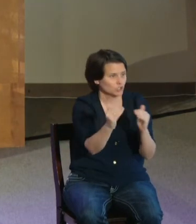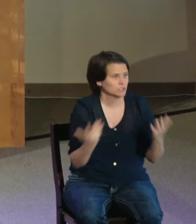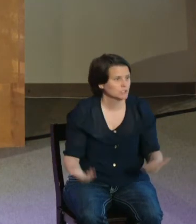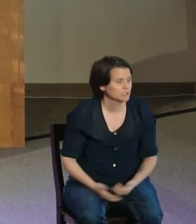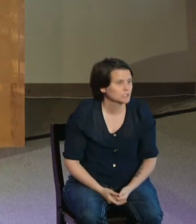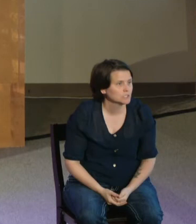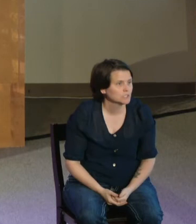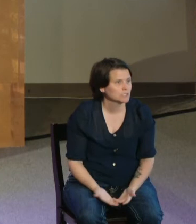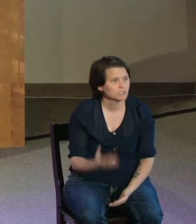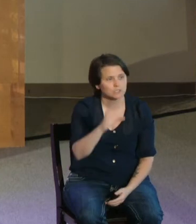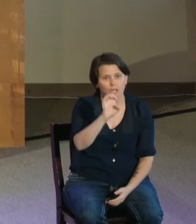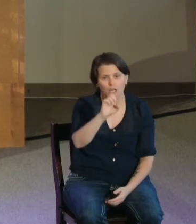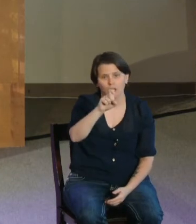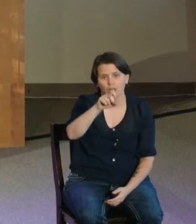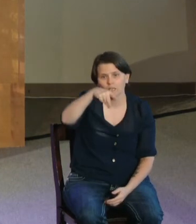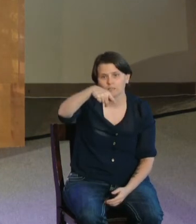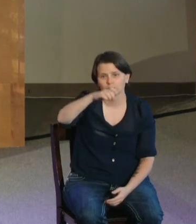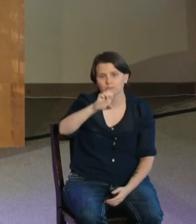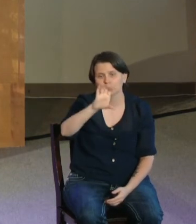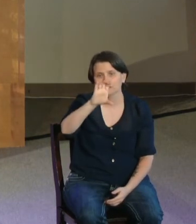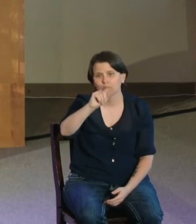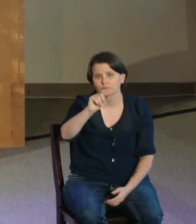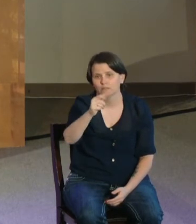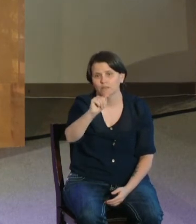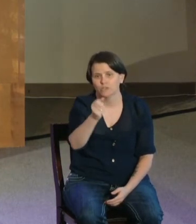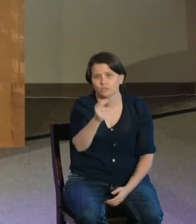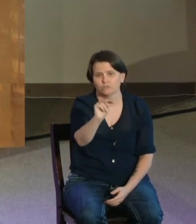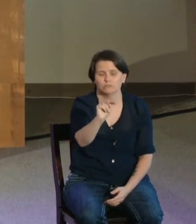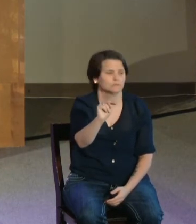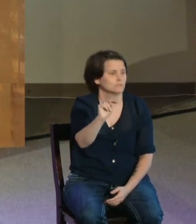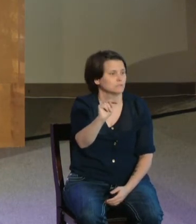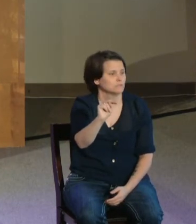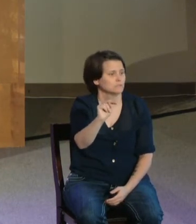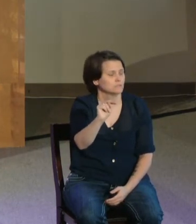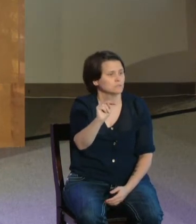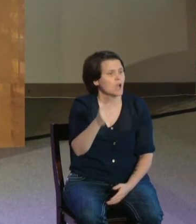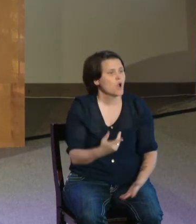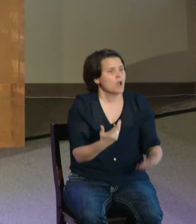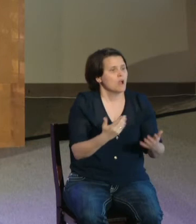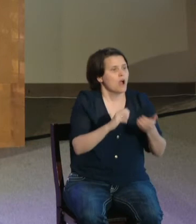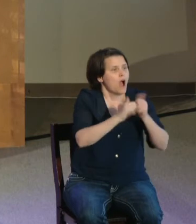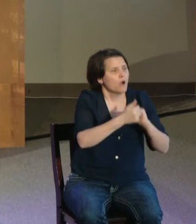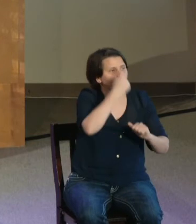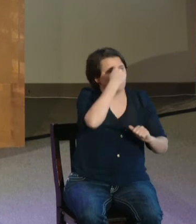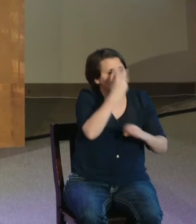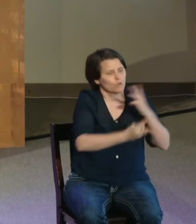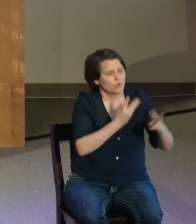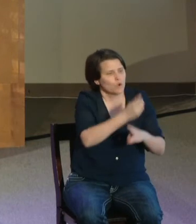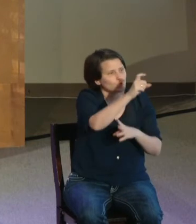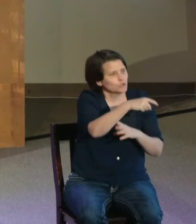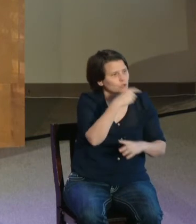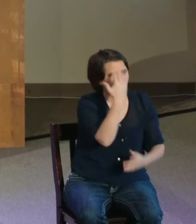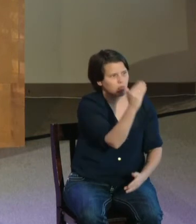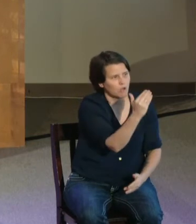Expectations. Expectations are how we think the world should look, how we think people should be with us, how we think they should behave. That's